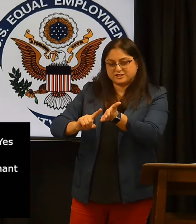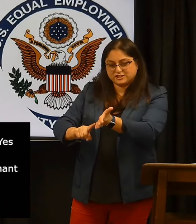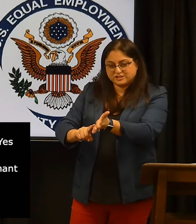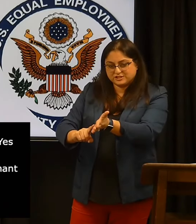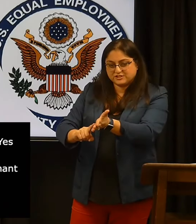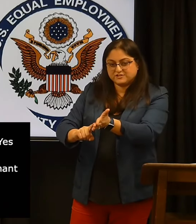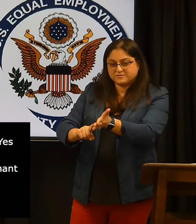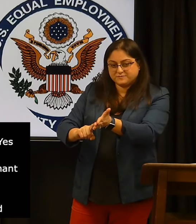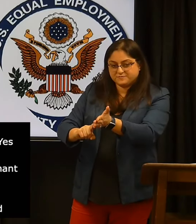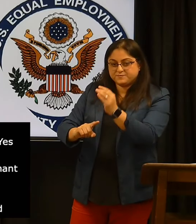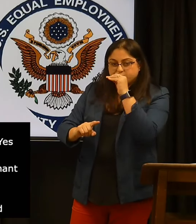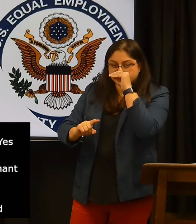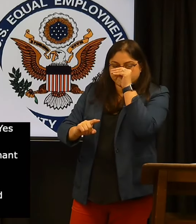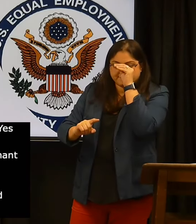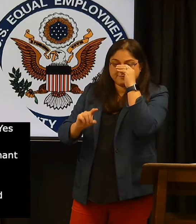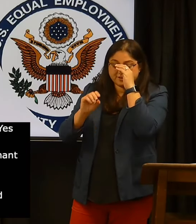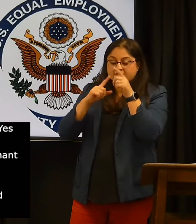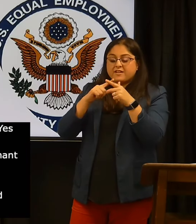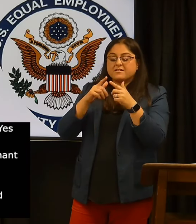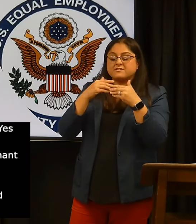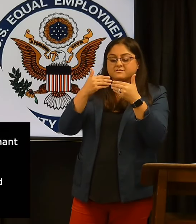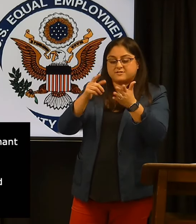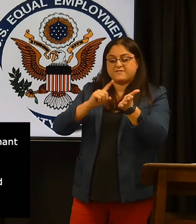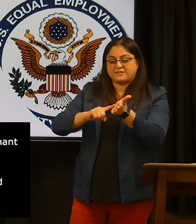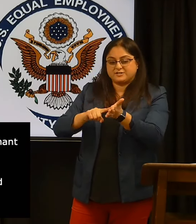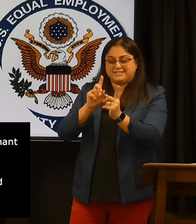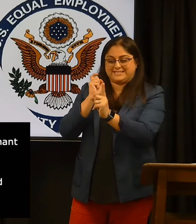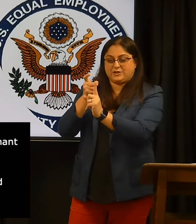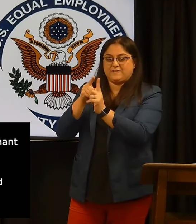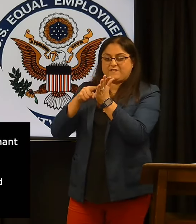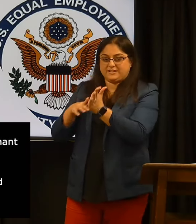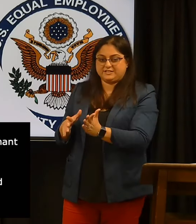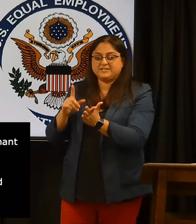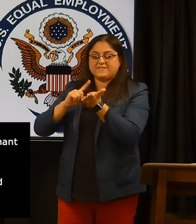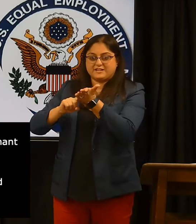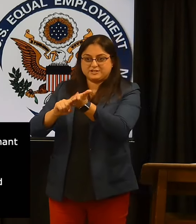no negotiation, if nobody agrees, then we proceed with the investigation.